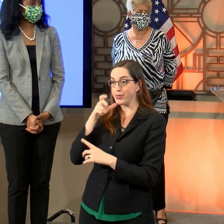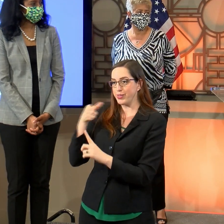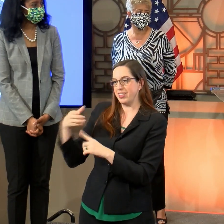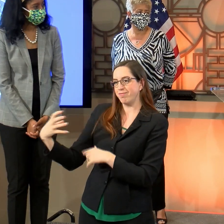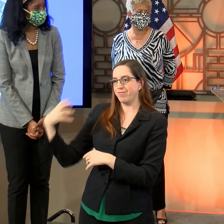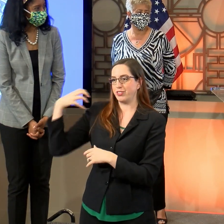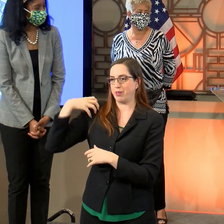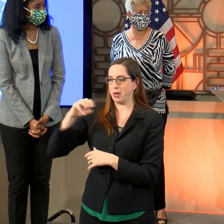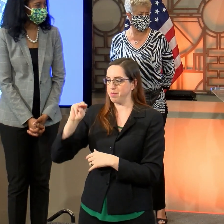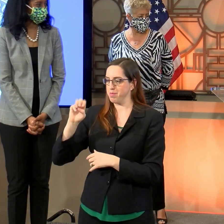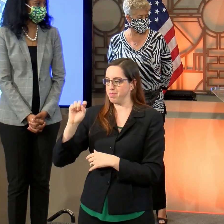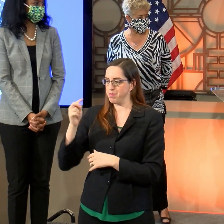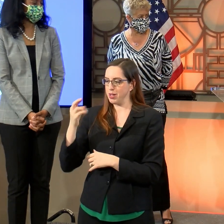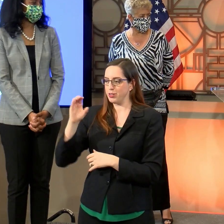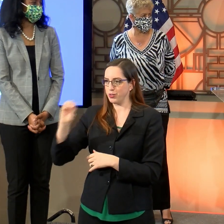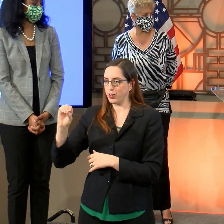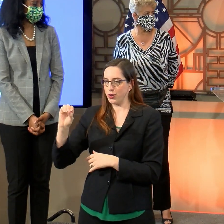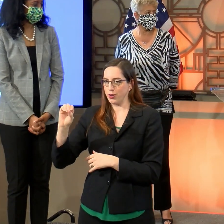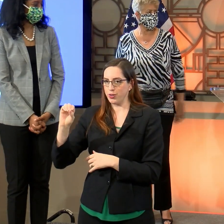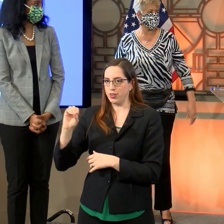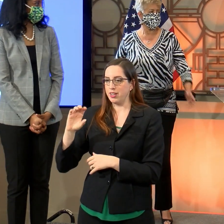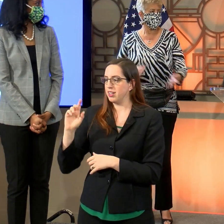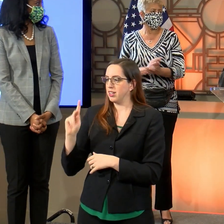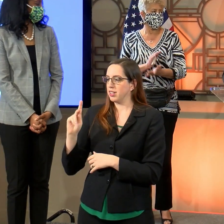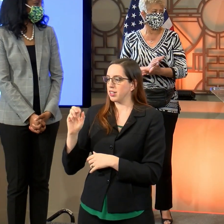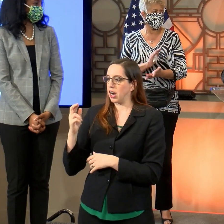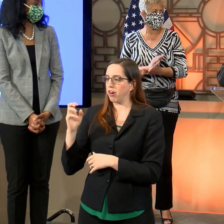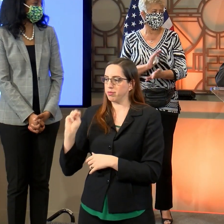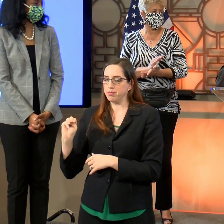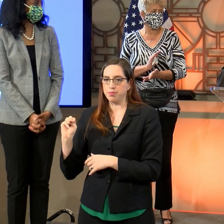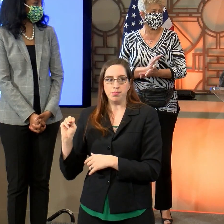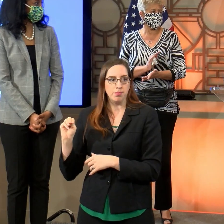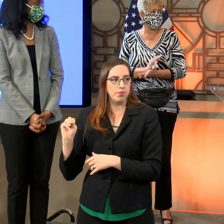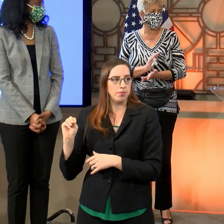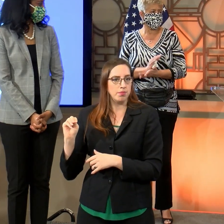of Metro Board, and that's Carrin Patman. Carrin, welcome.